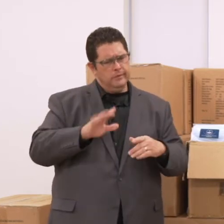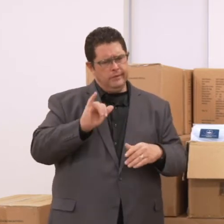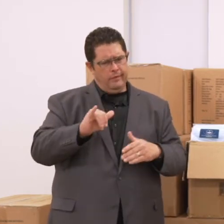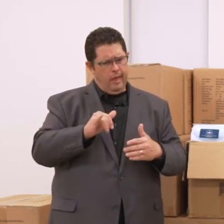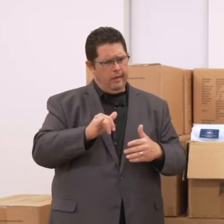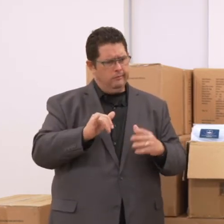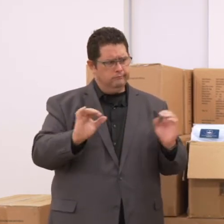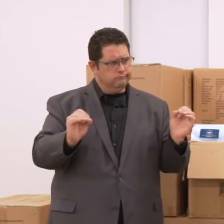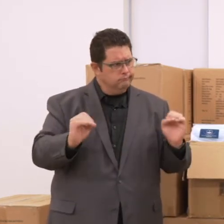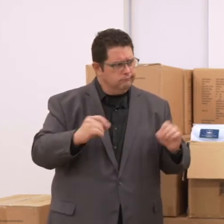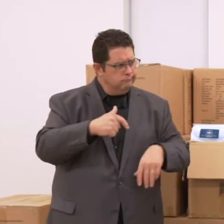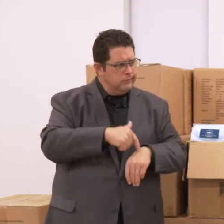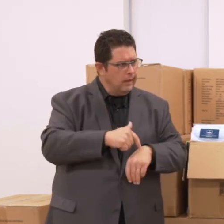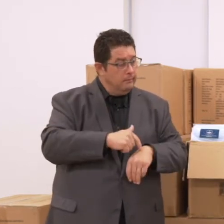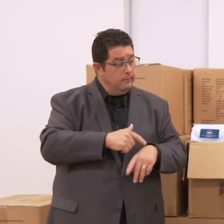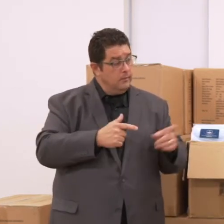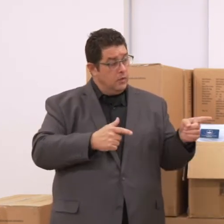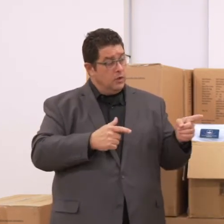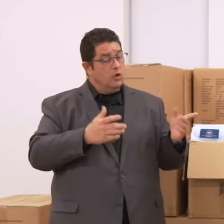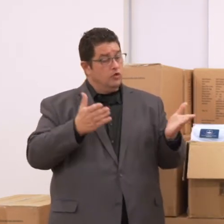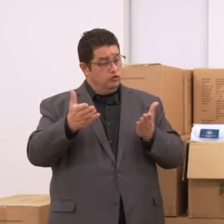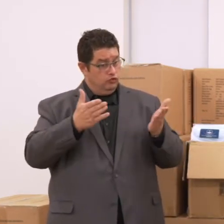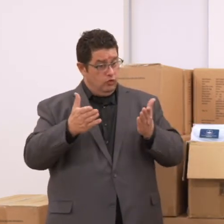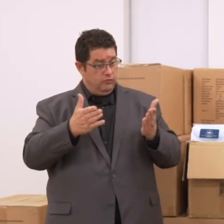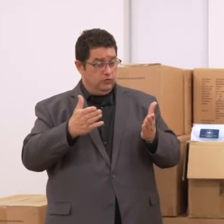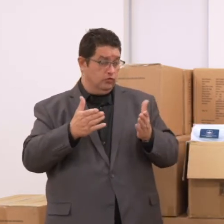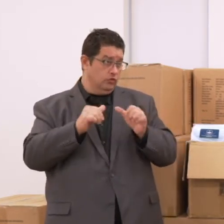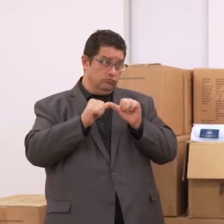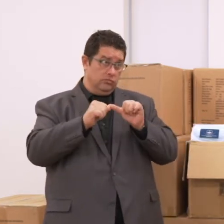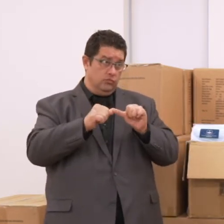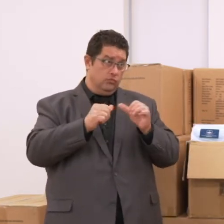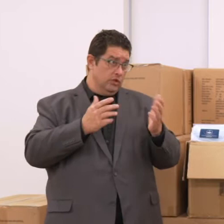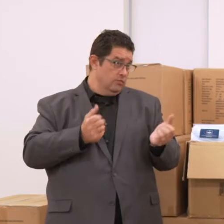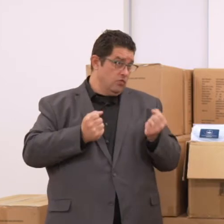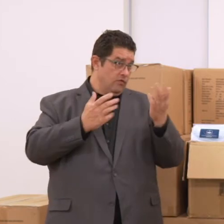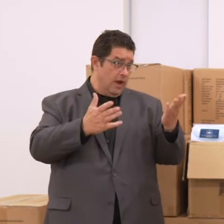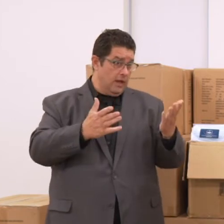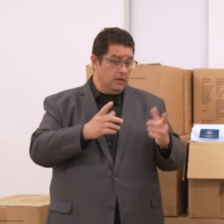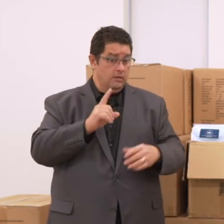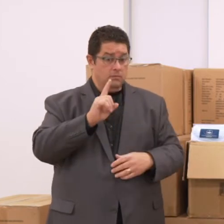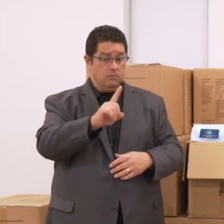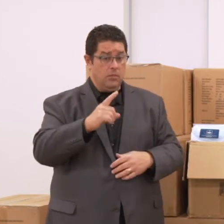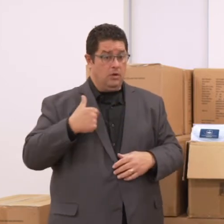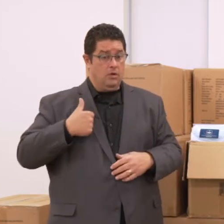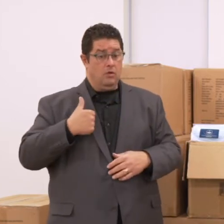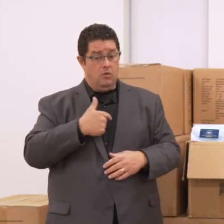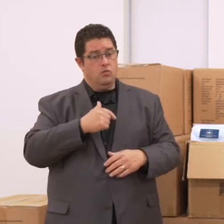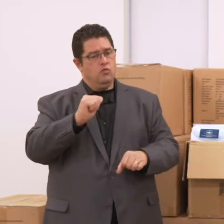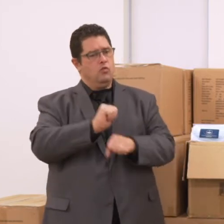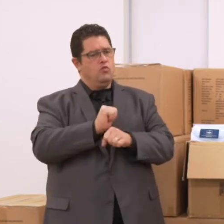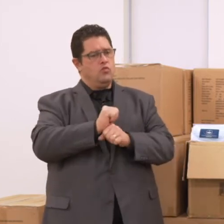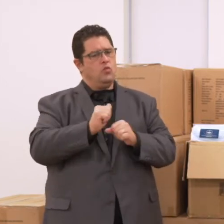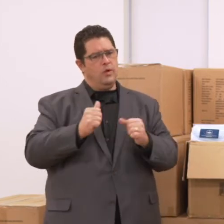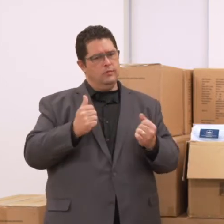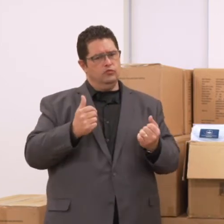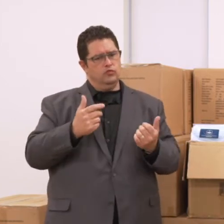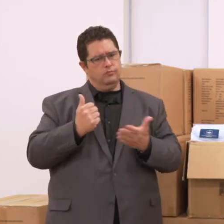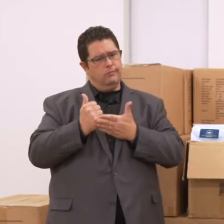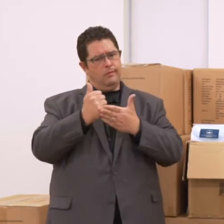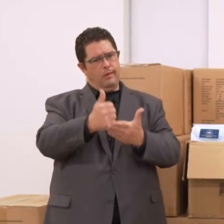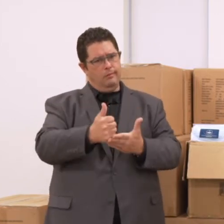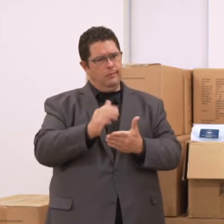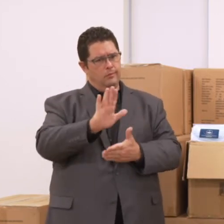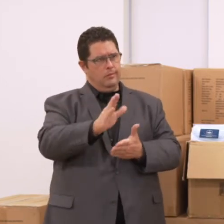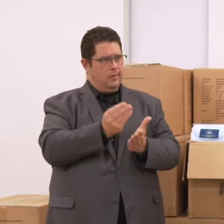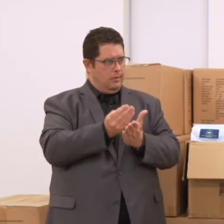The services are continued to be provided. But we will. We're working with them to help shore up their budgets for